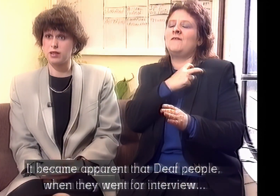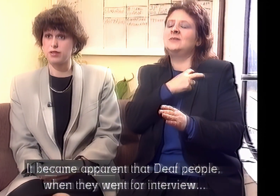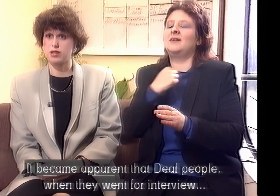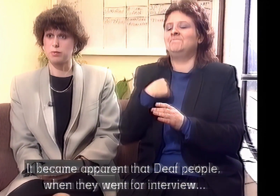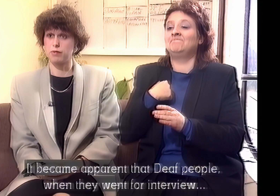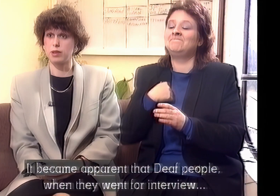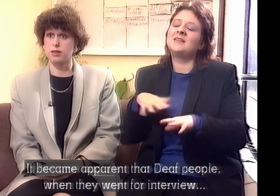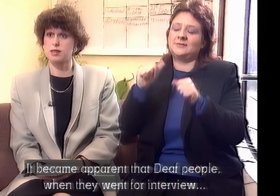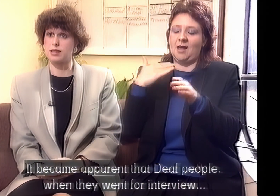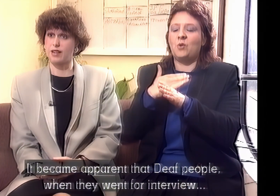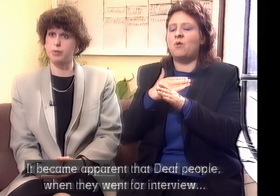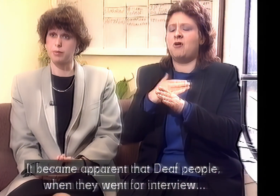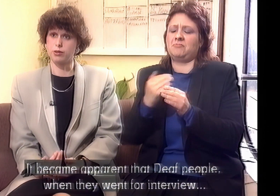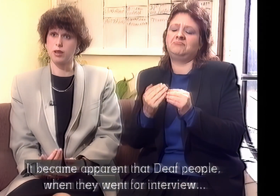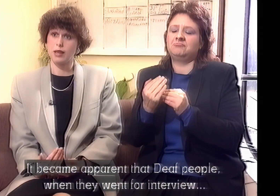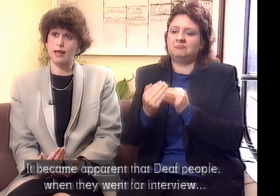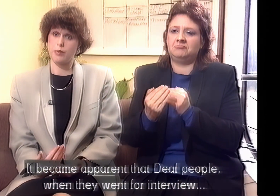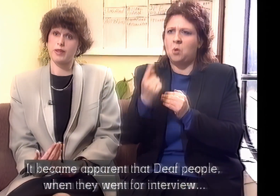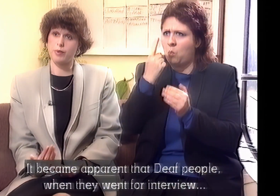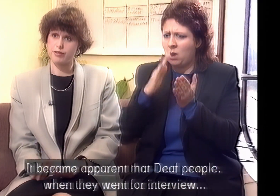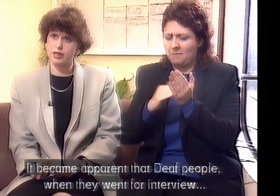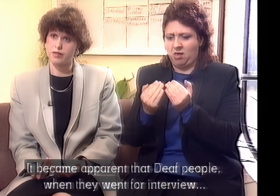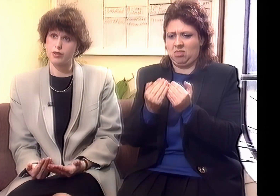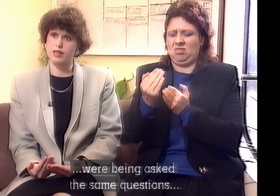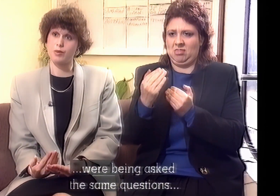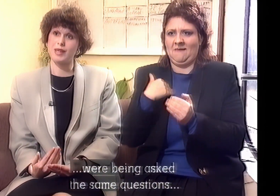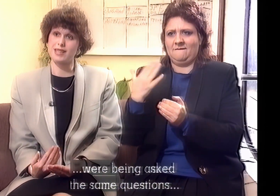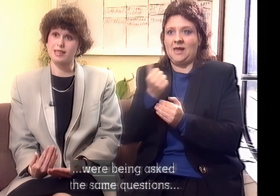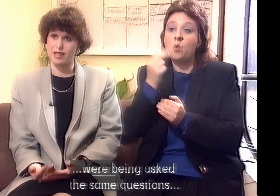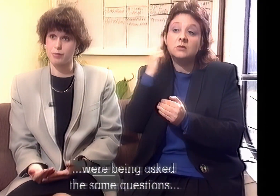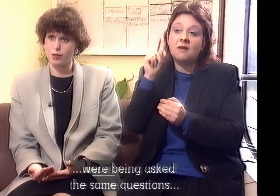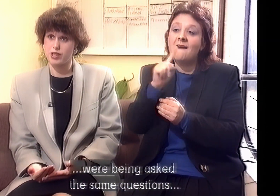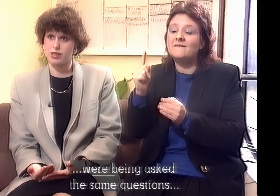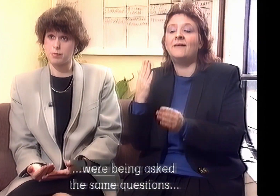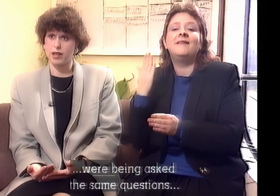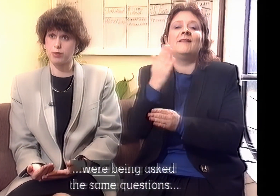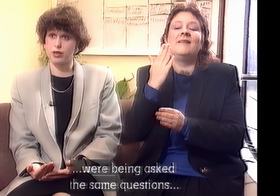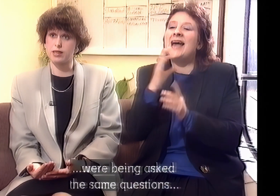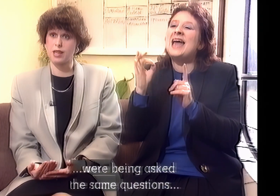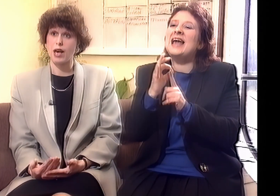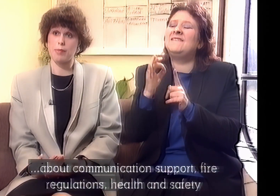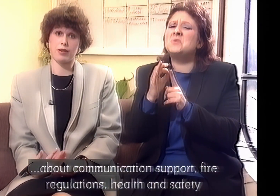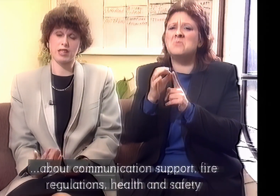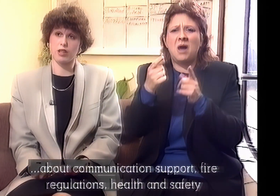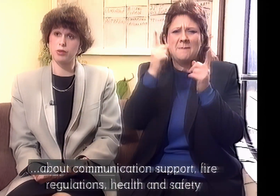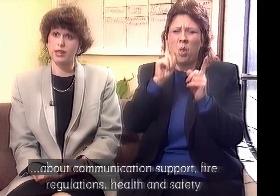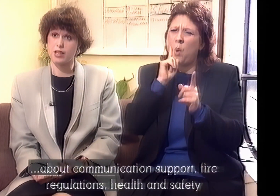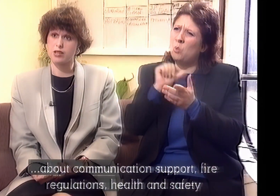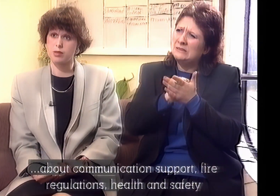first couple of months that deaf people, when they went for interview, that they were being asked the same questions by employers about either communication